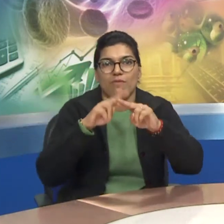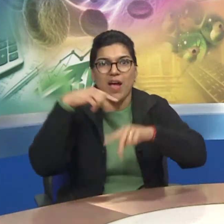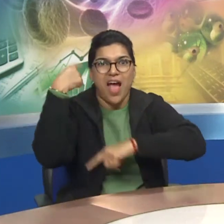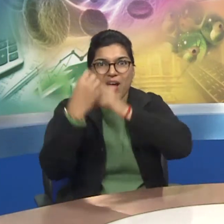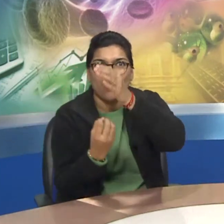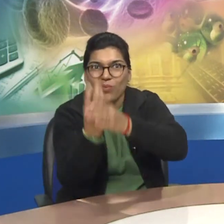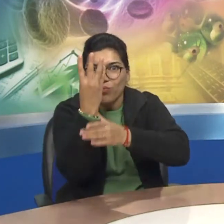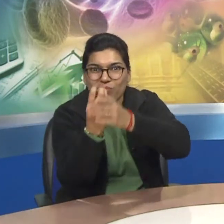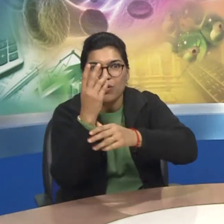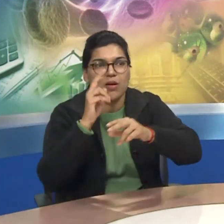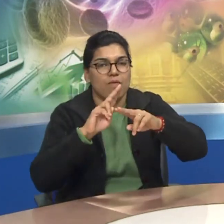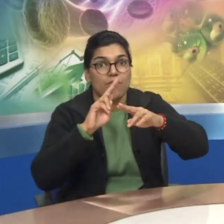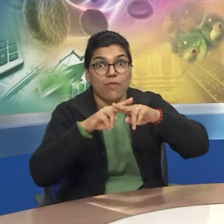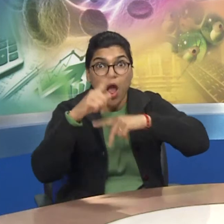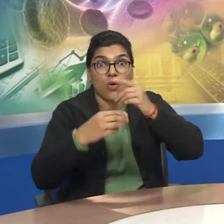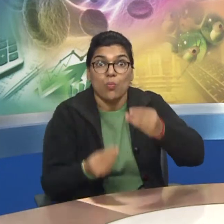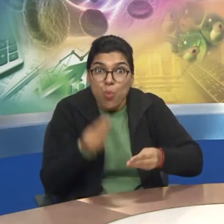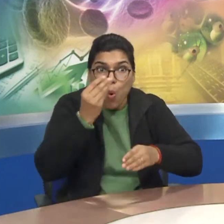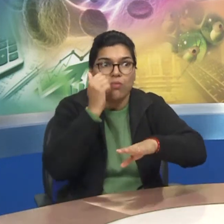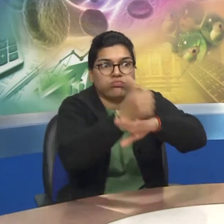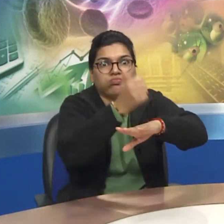As we know that Earth Day